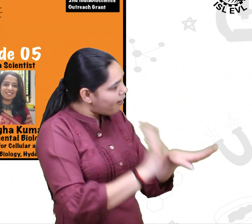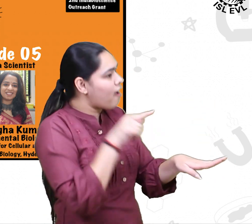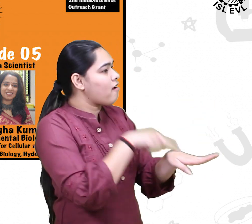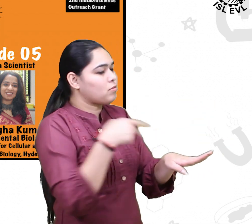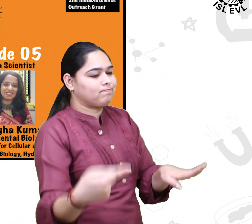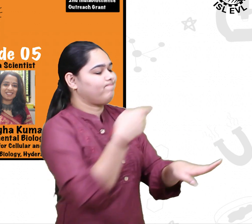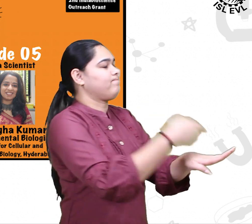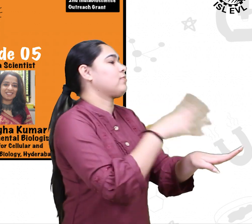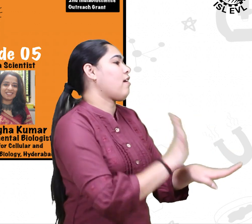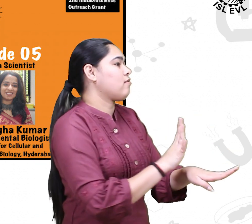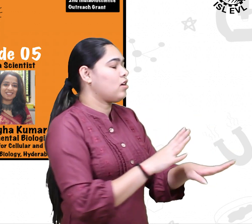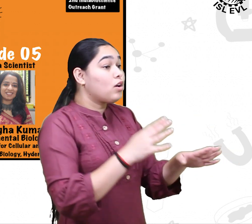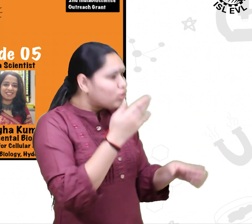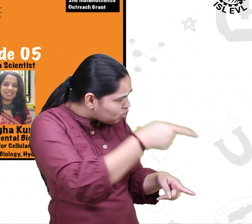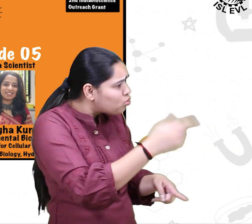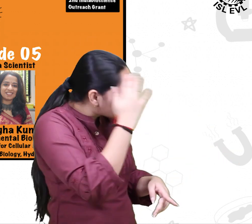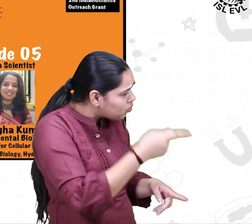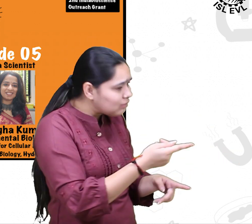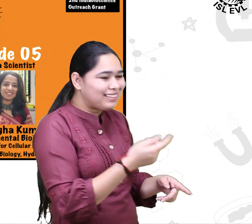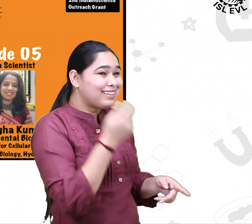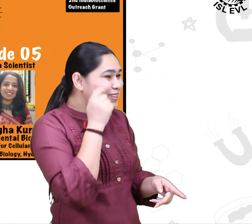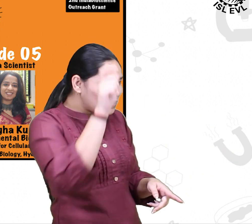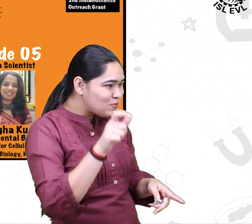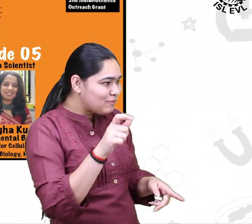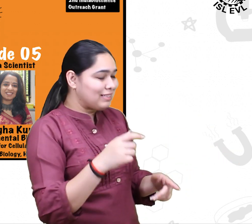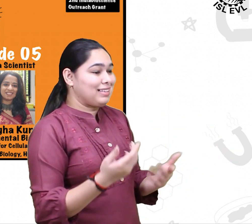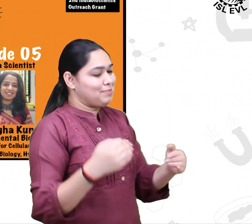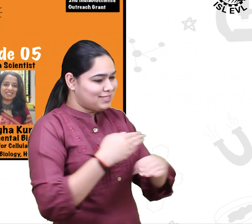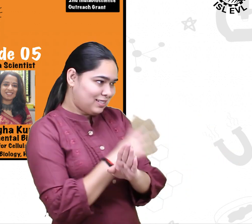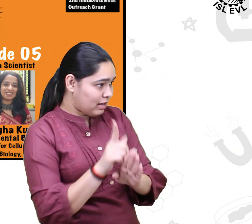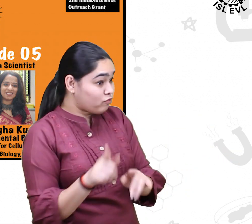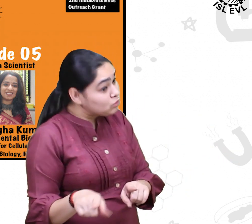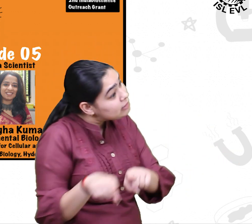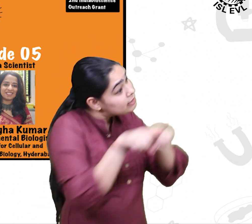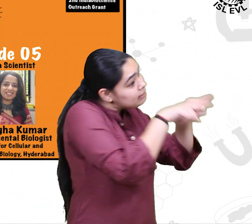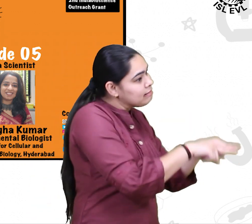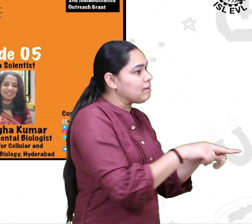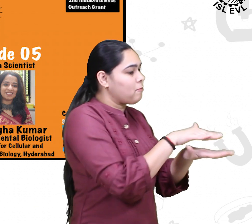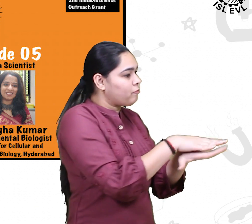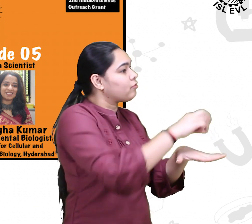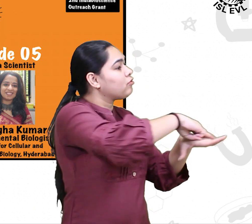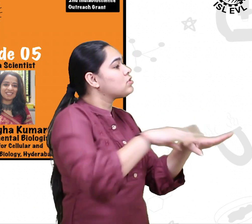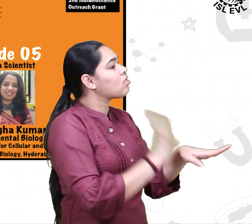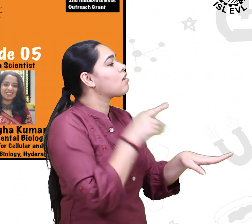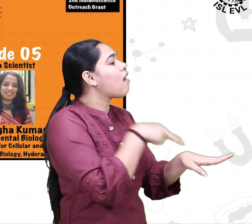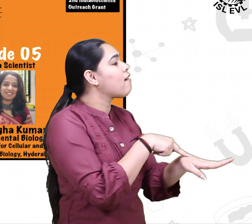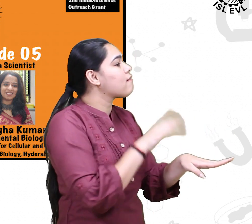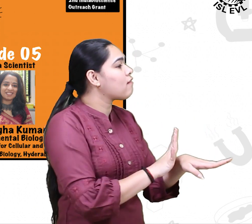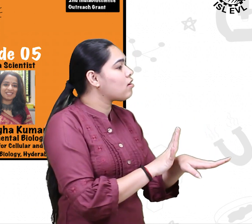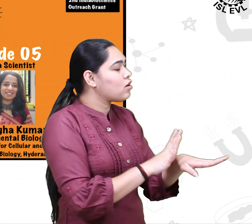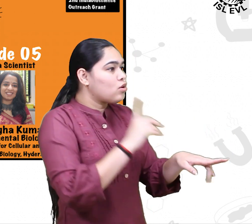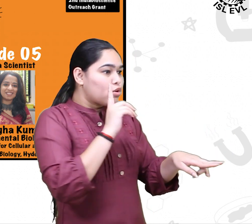90% of the human genes are also present in the zebrafish. So most diseases that happen